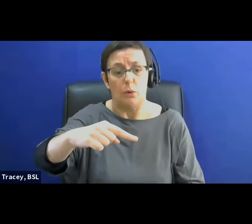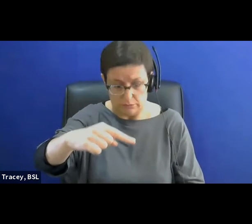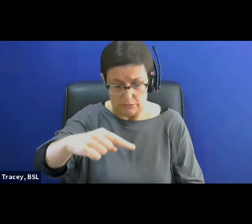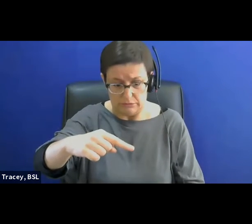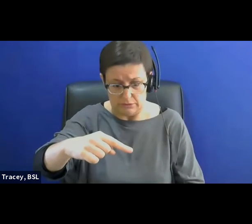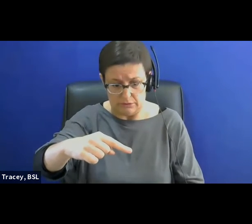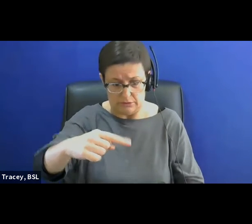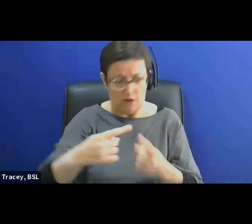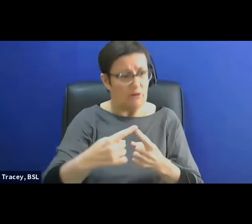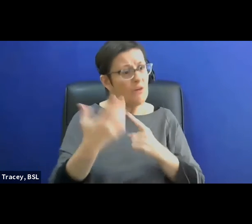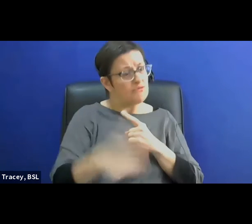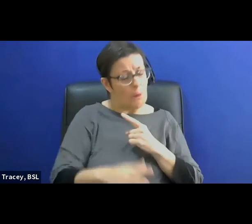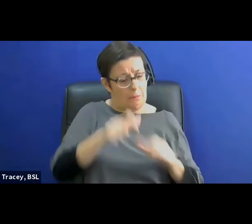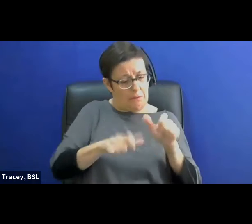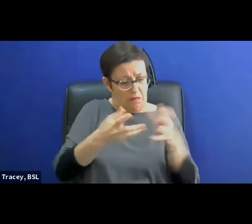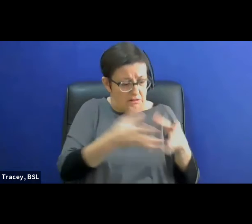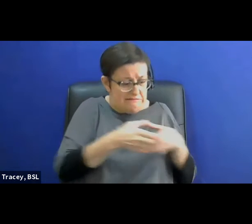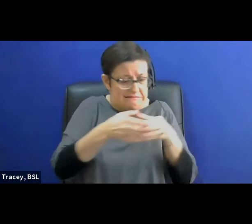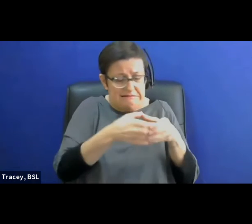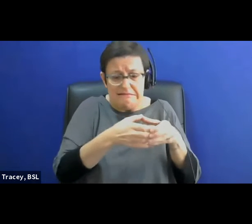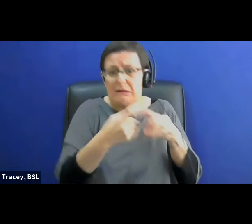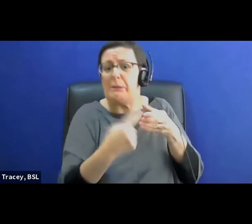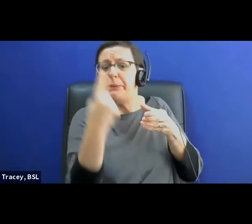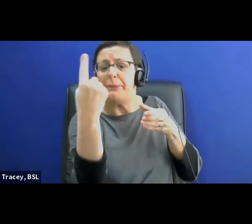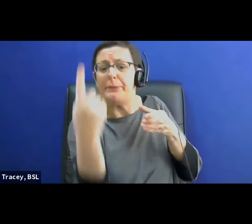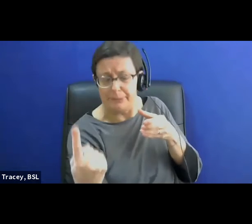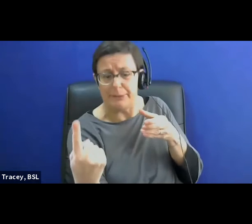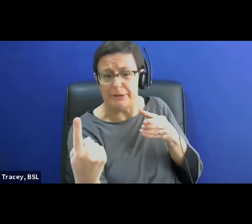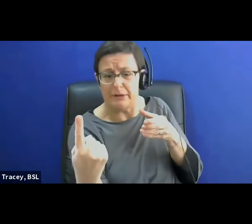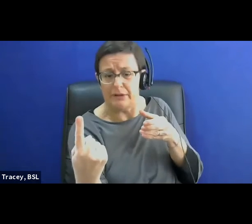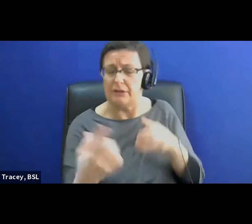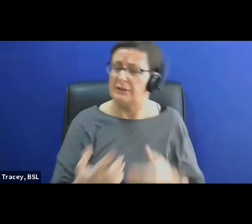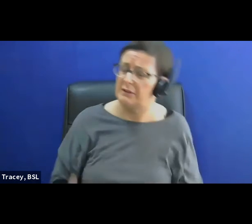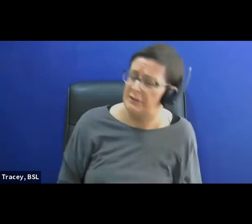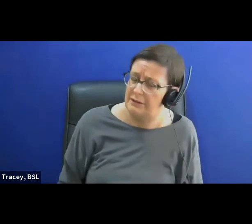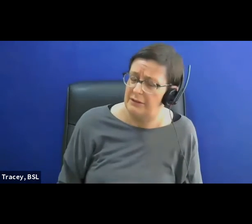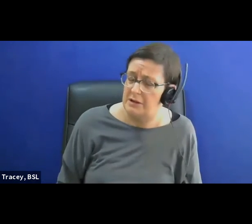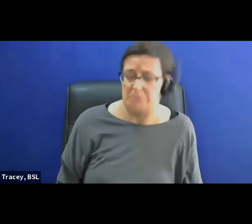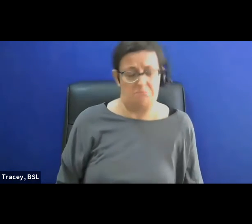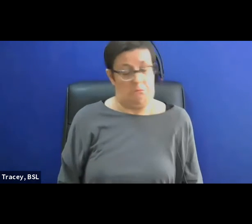it was completely away from where everybody else was. Surely a far simpler